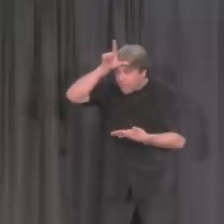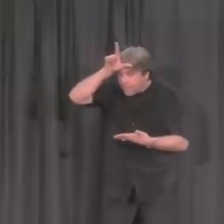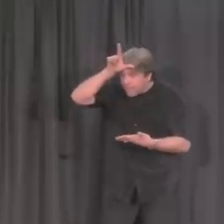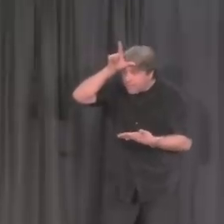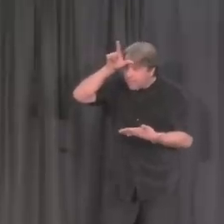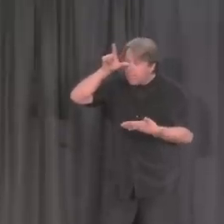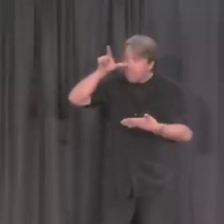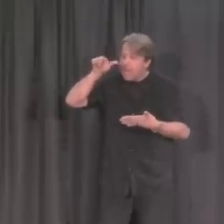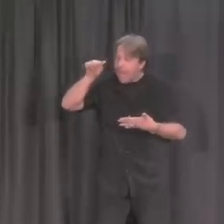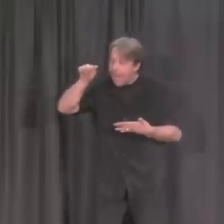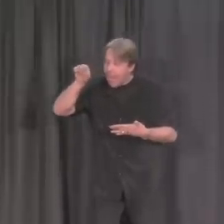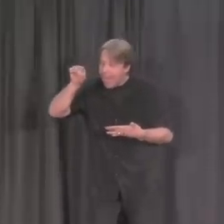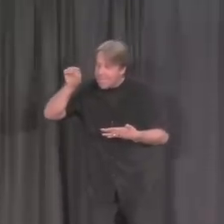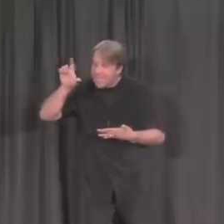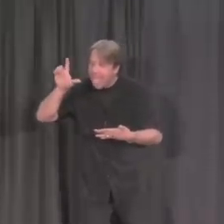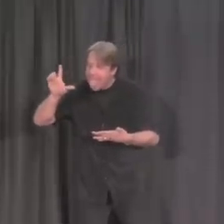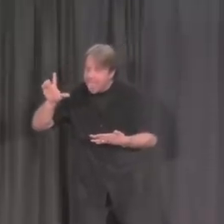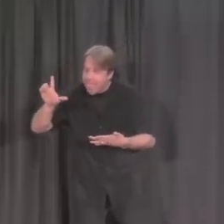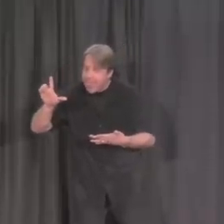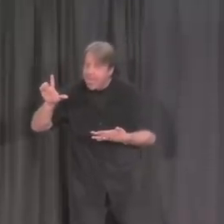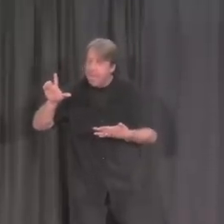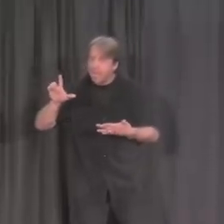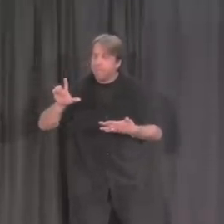I'm learning ASL.